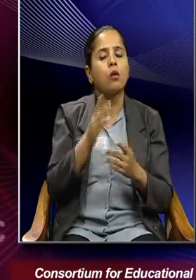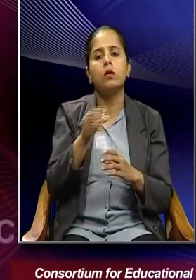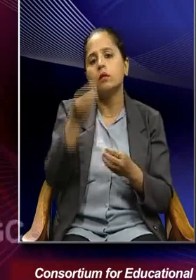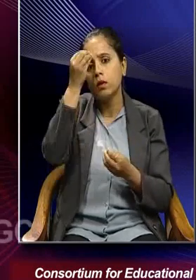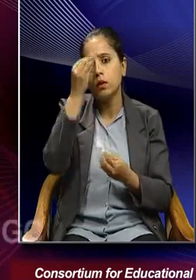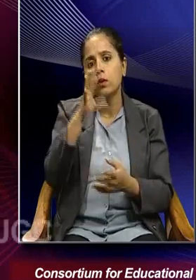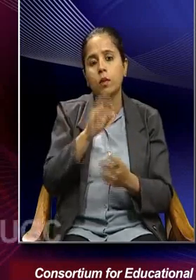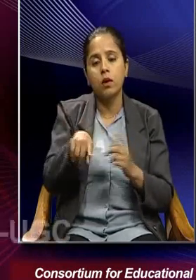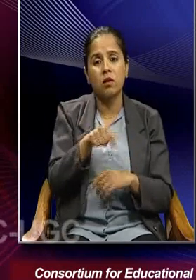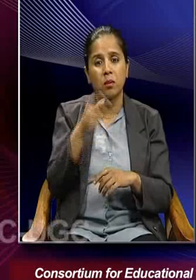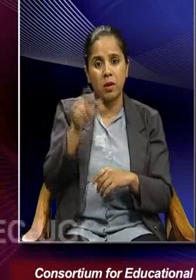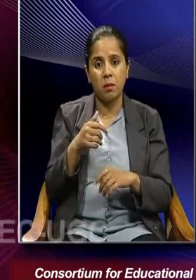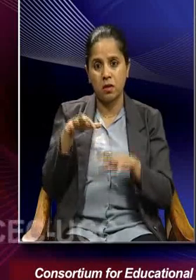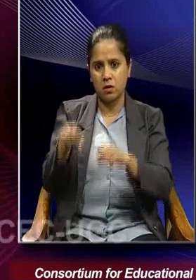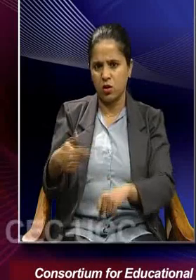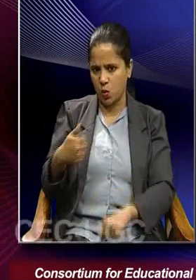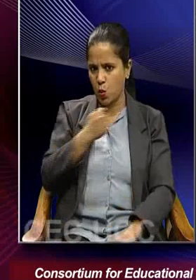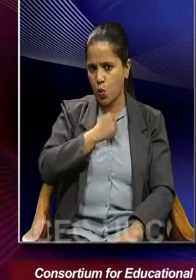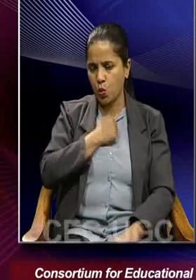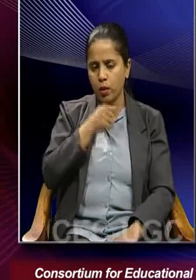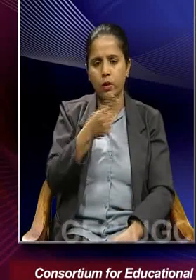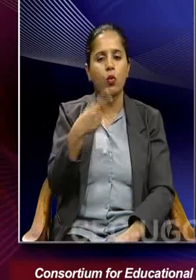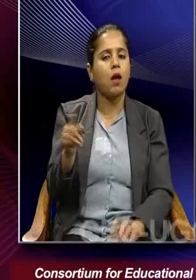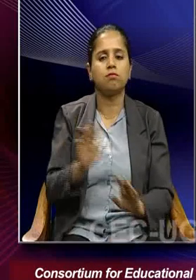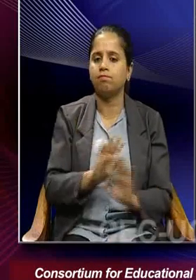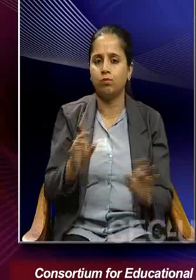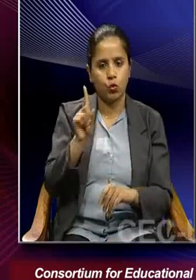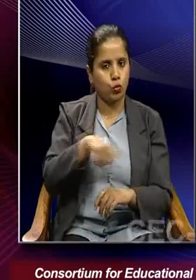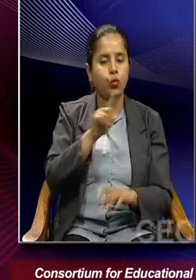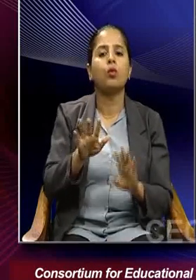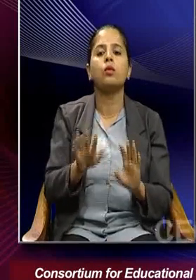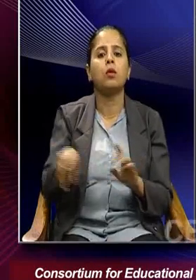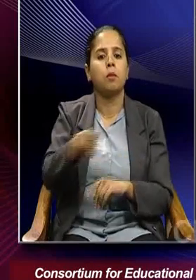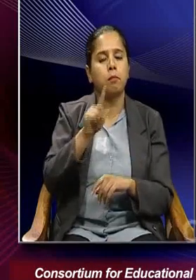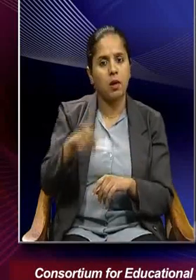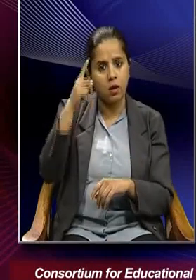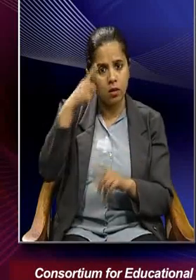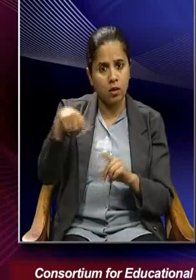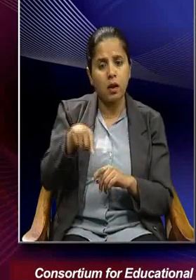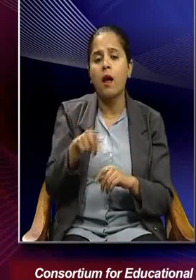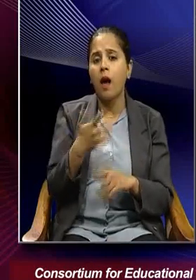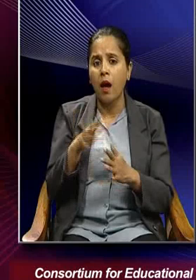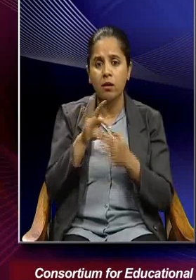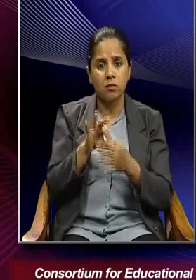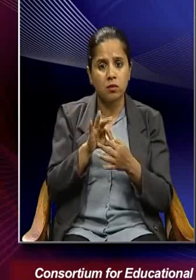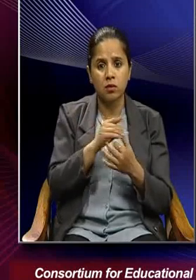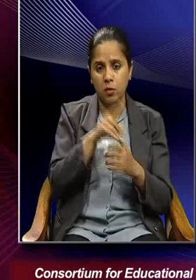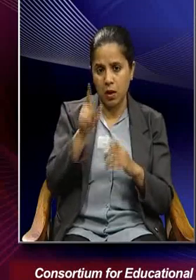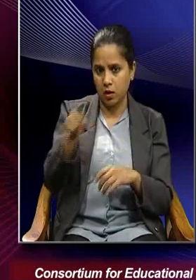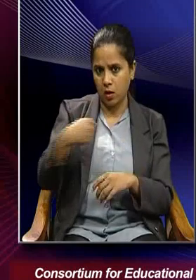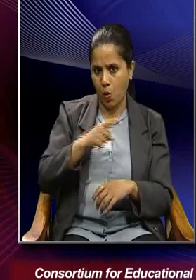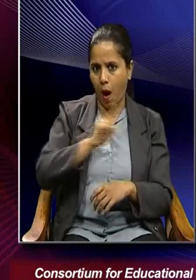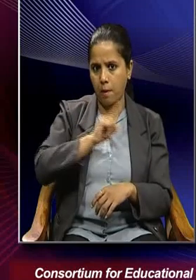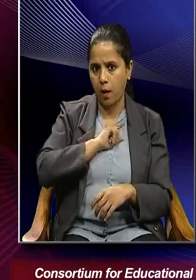communicate that obsession is not the right kind of measure which should be imposed in relationships. And this film